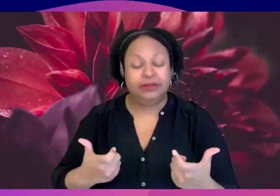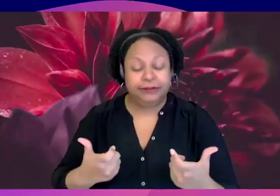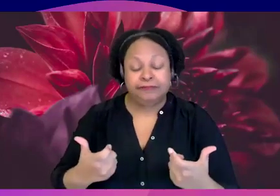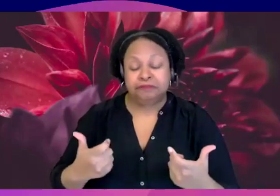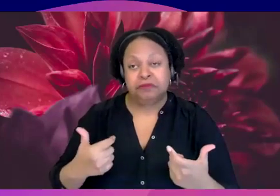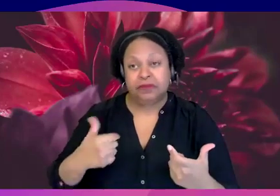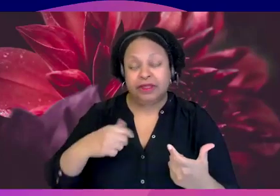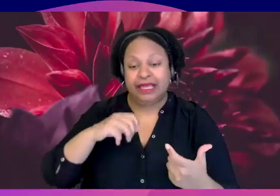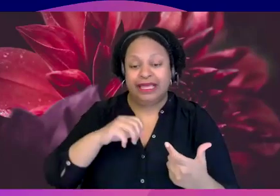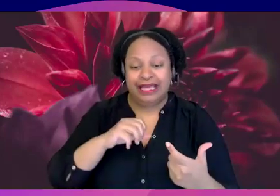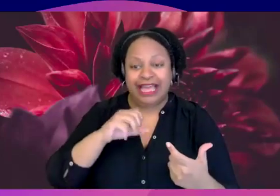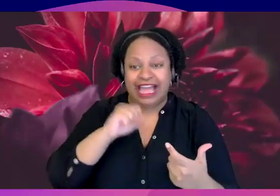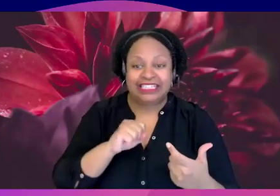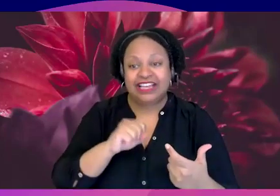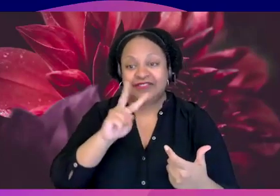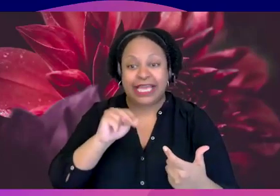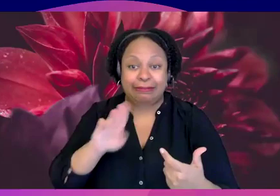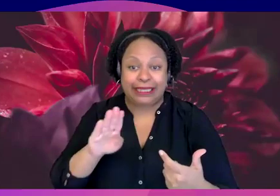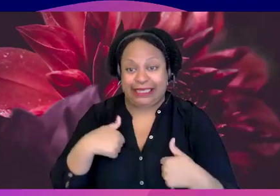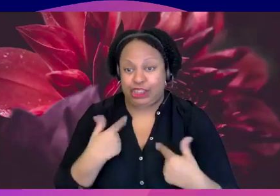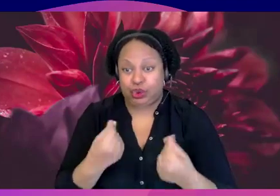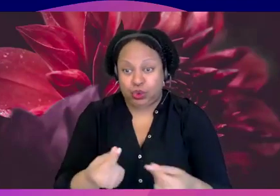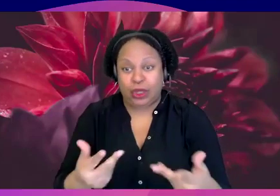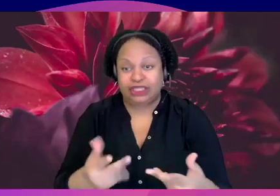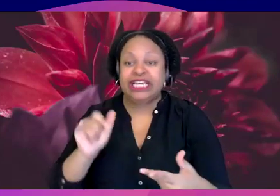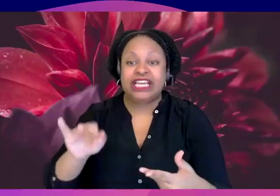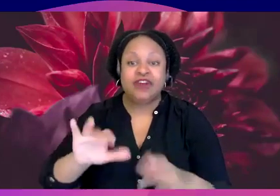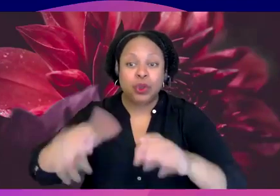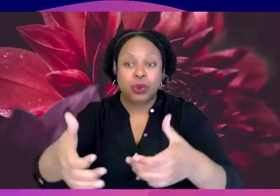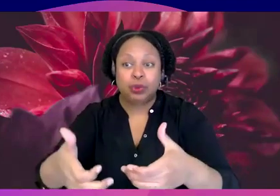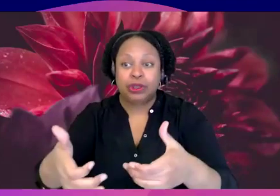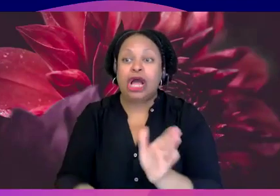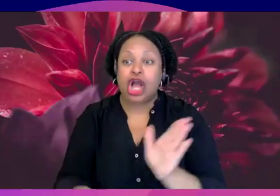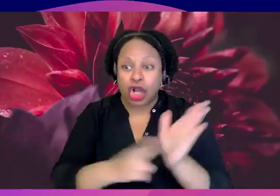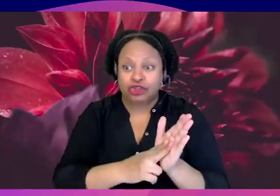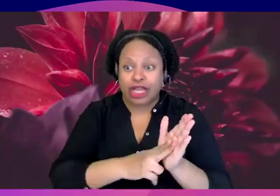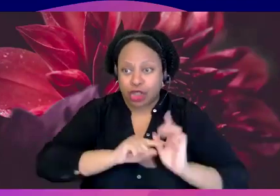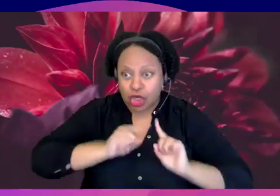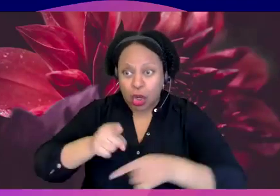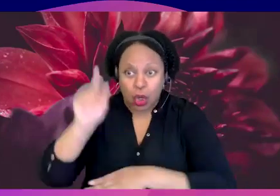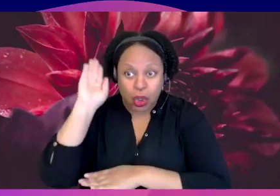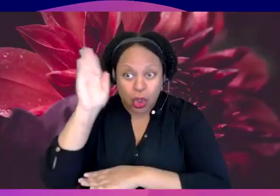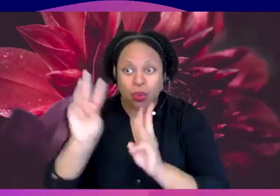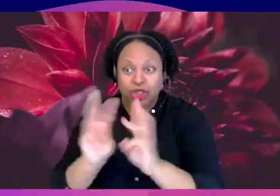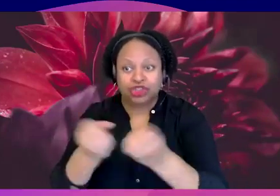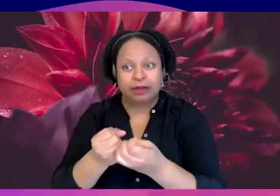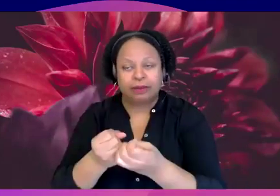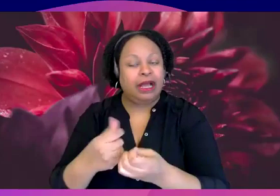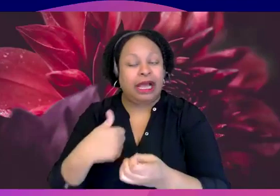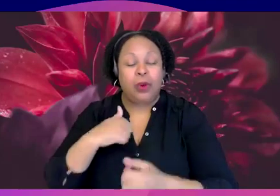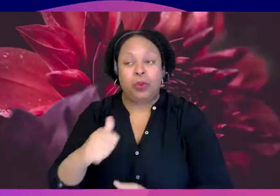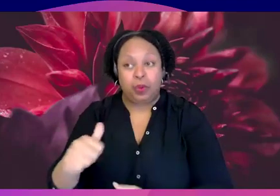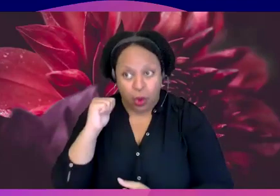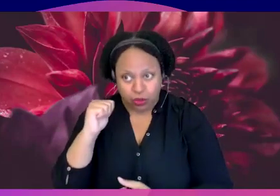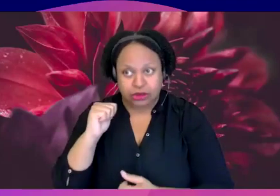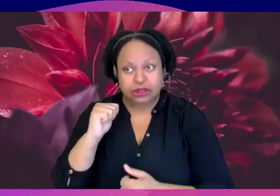we do at SBNB is anytime a group is contracting us for a workshop, I've gotten to the point where I won't do the workshops if